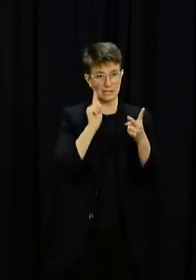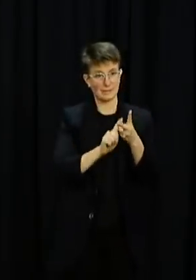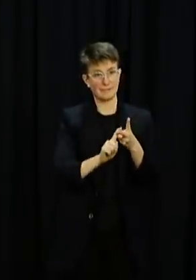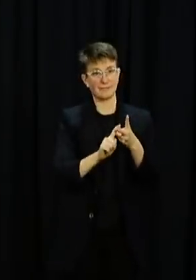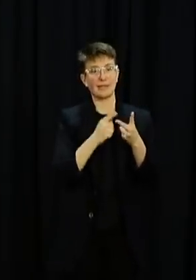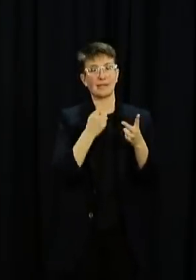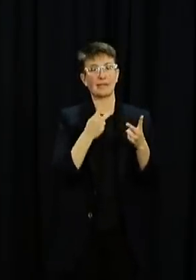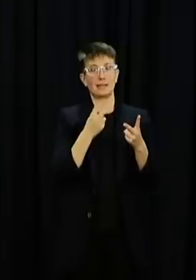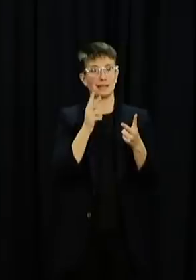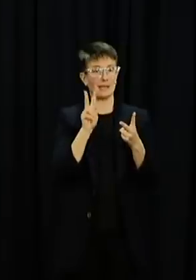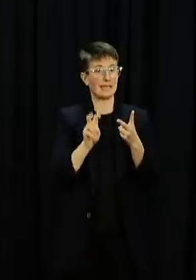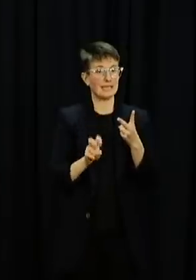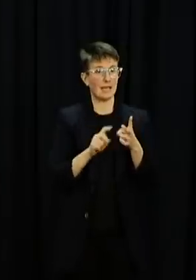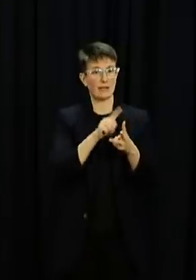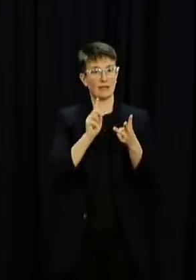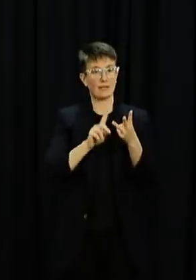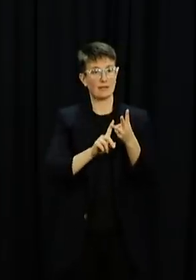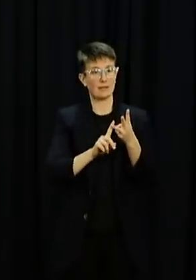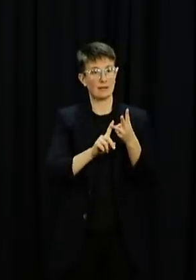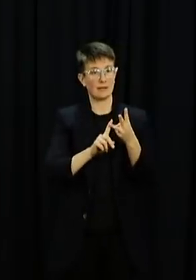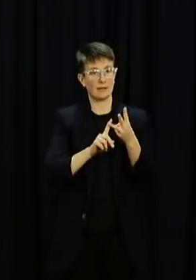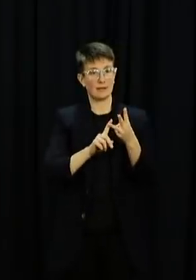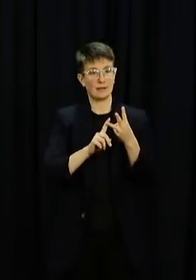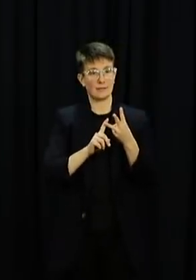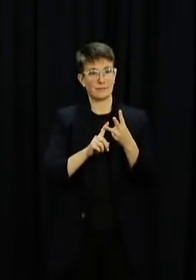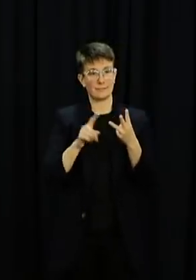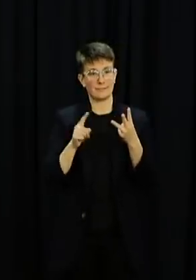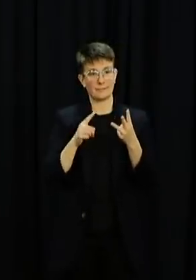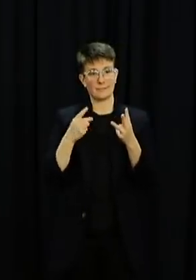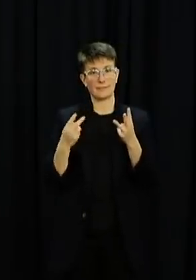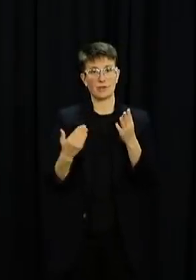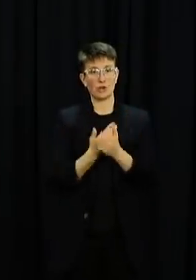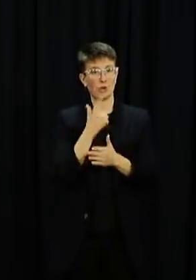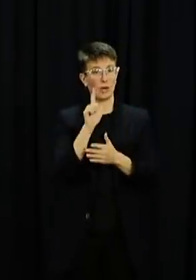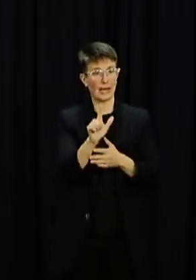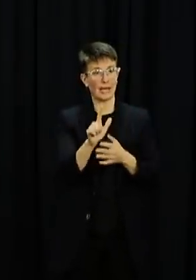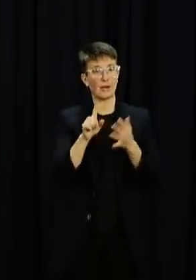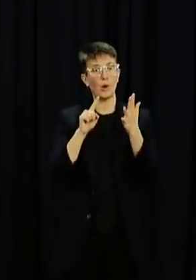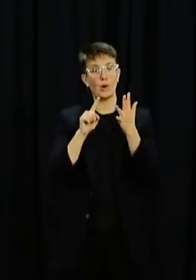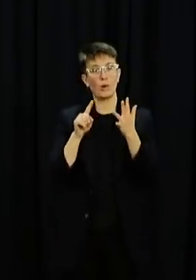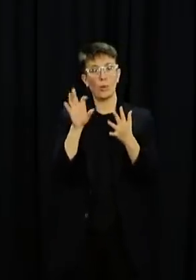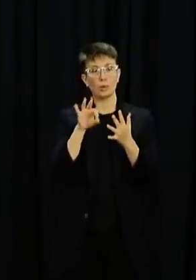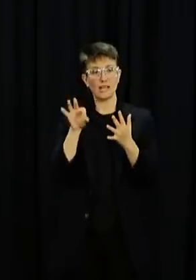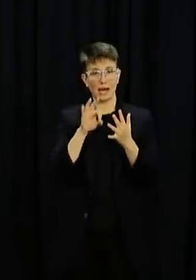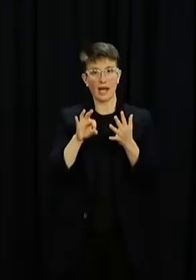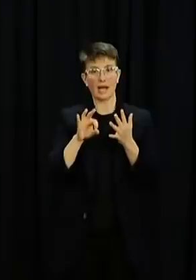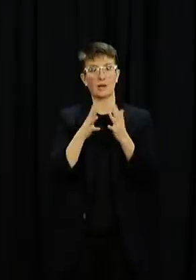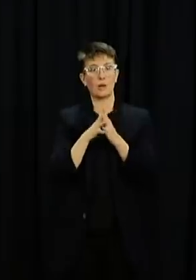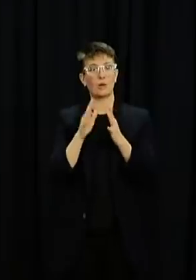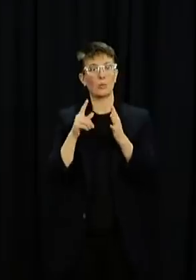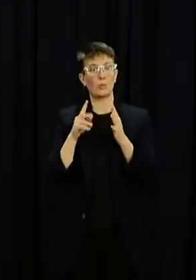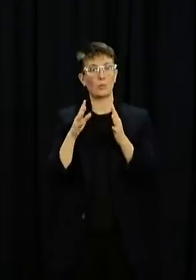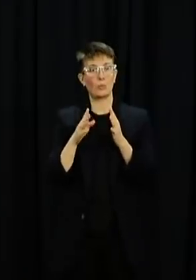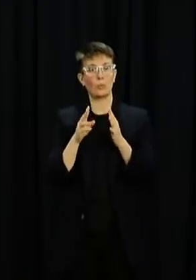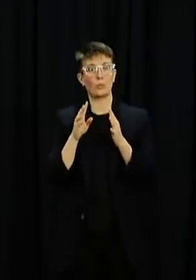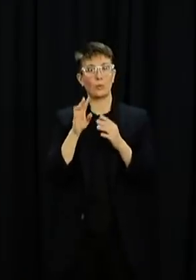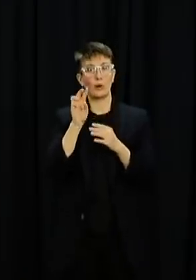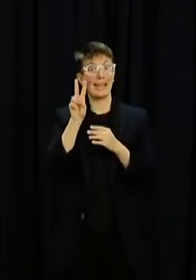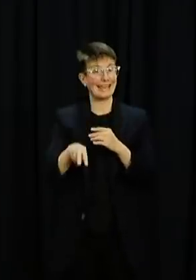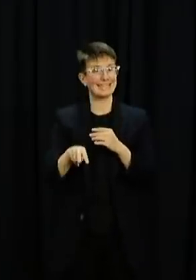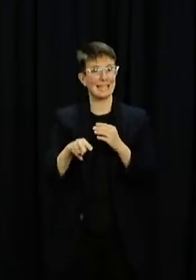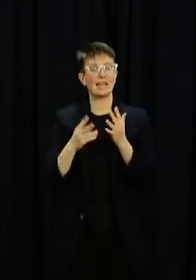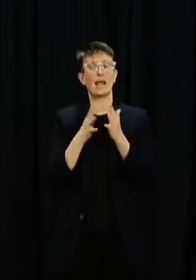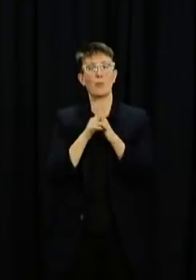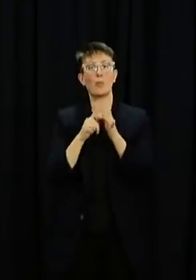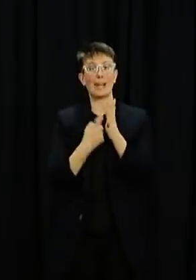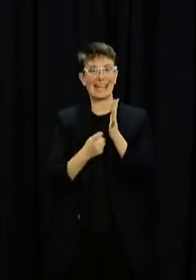and that, of course, testing there is free. If you go to your GP for a test, it is also free, so people need to keep that in mind. It is more